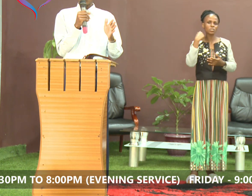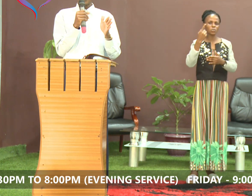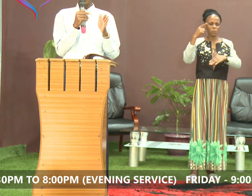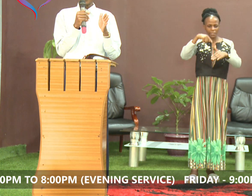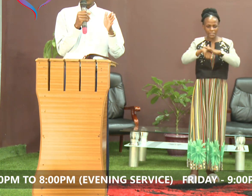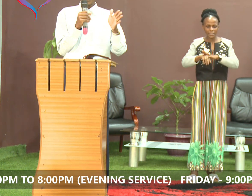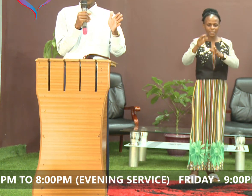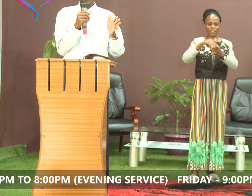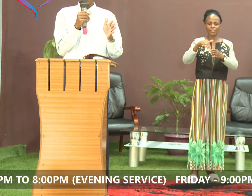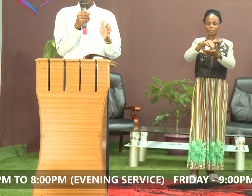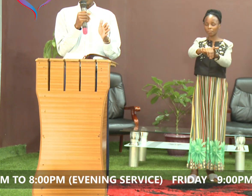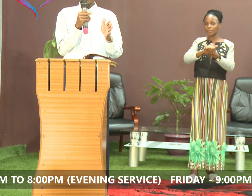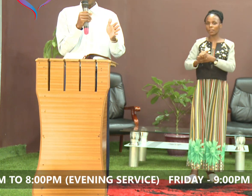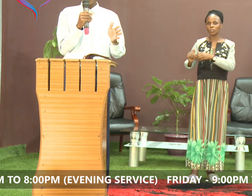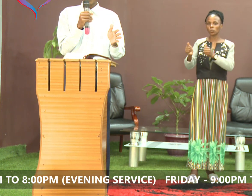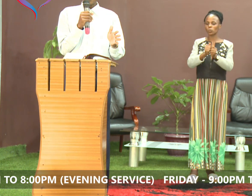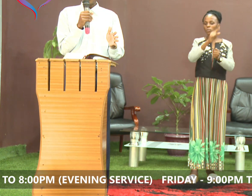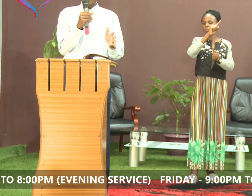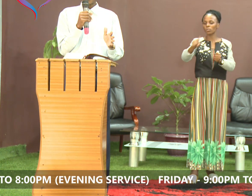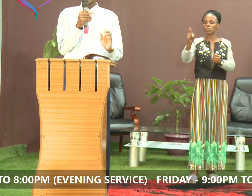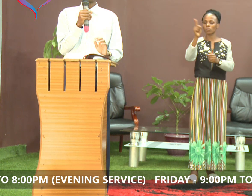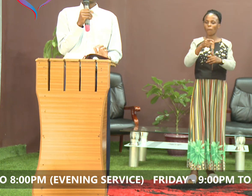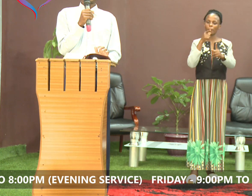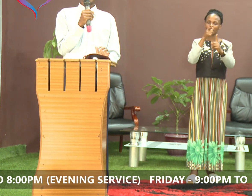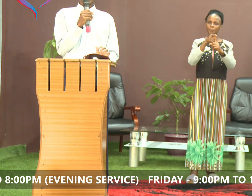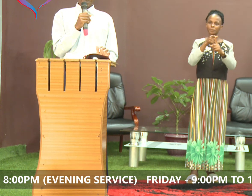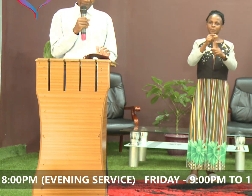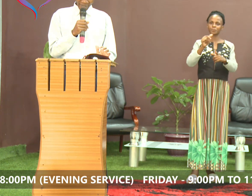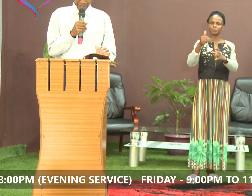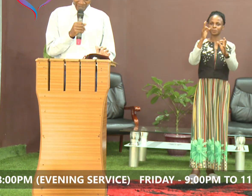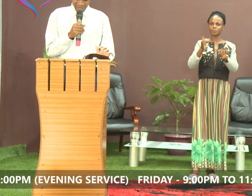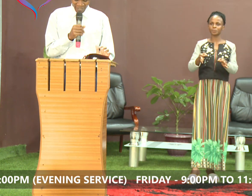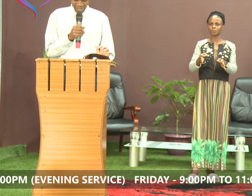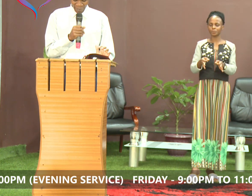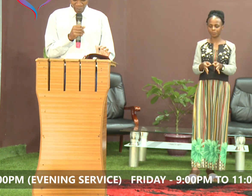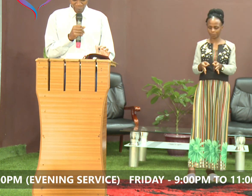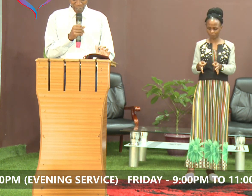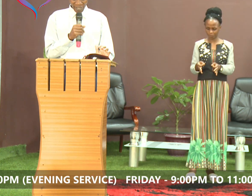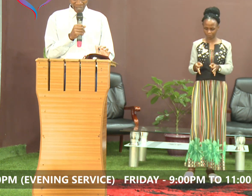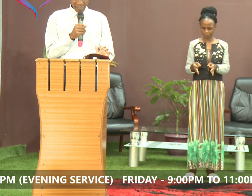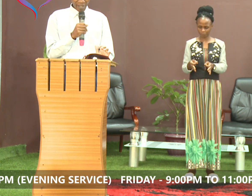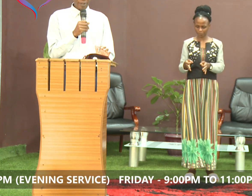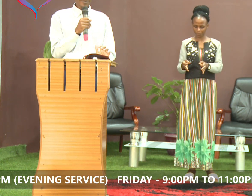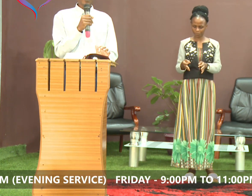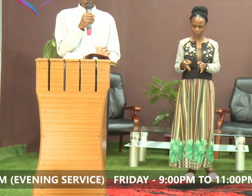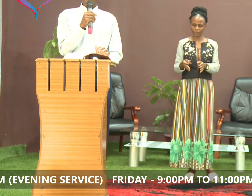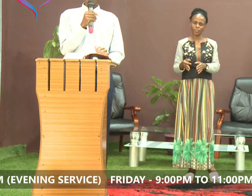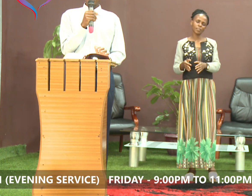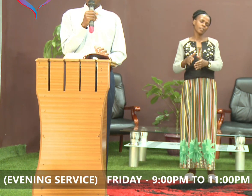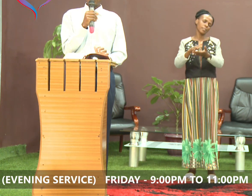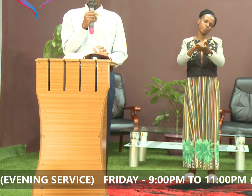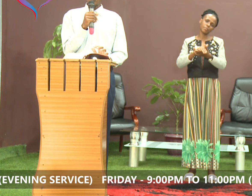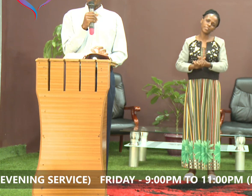if we go with the right motives, with the right purpose. Another but thing you need to pay attention to, ekirala kye tulina okwegendereza, that marriage is a